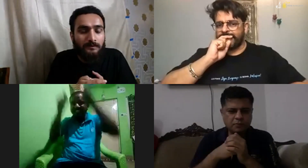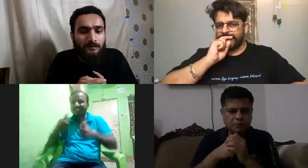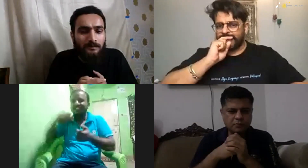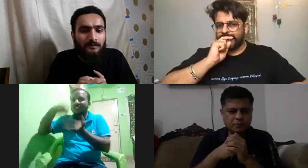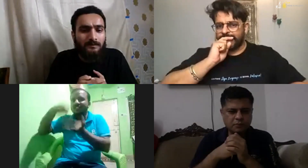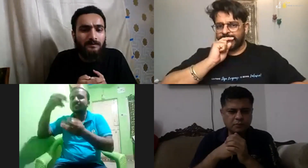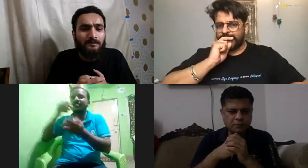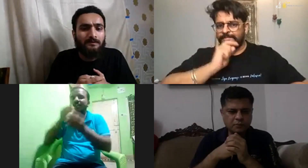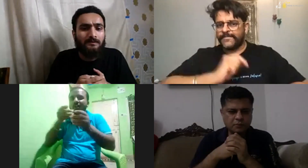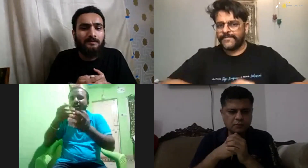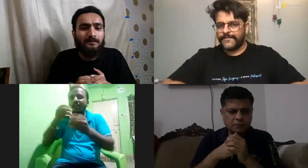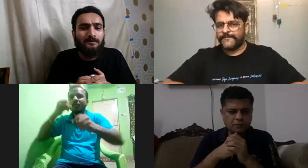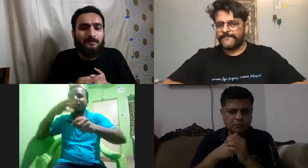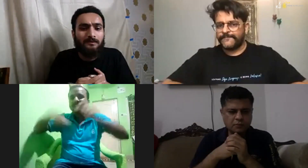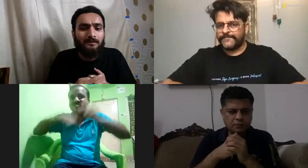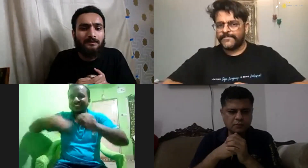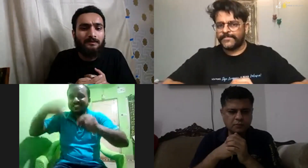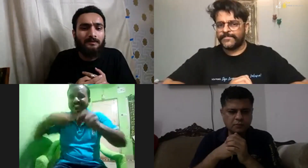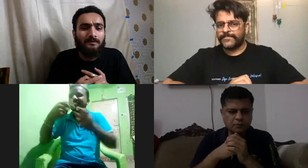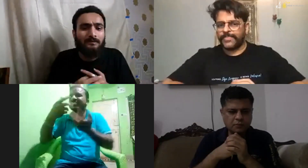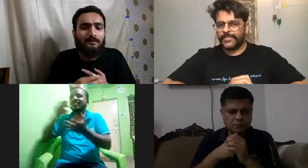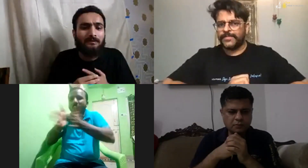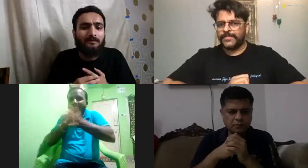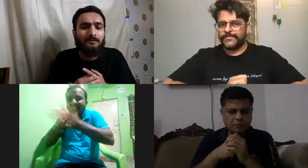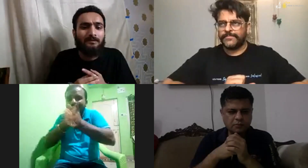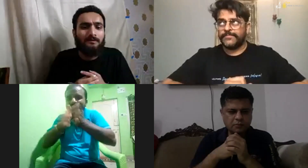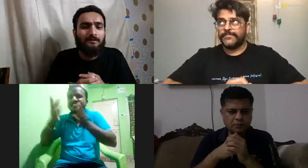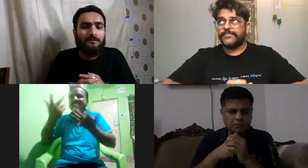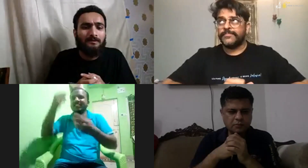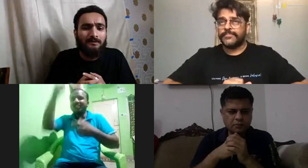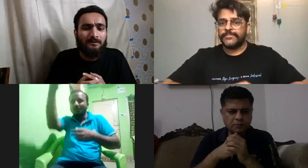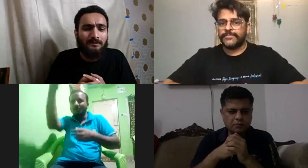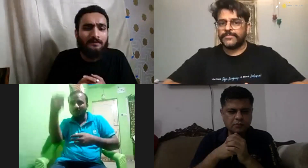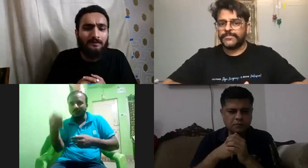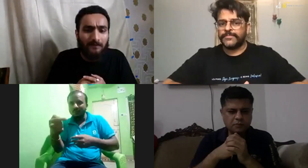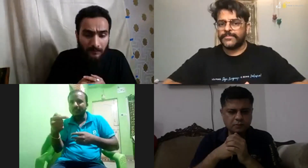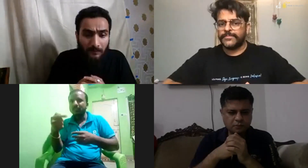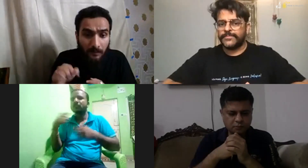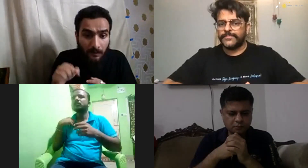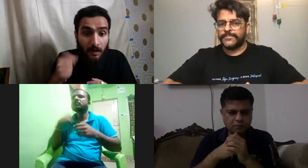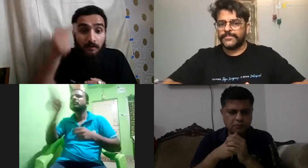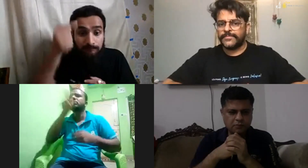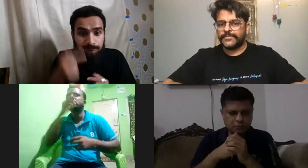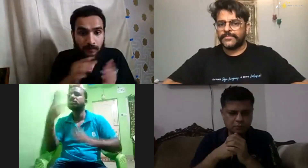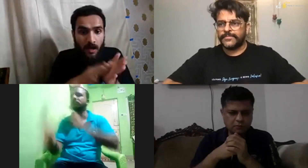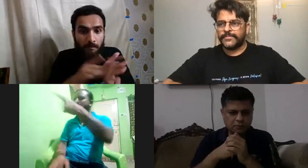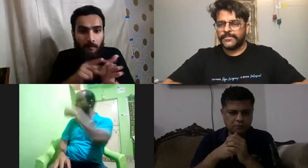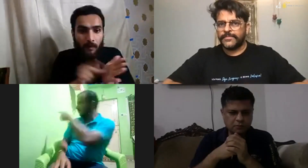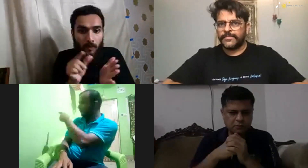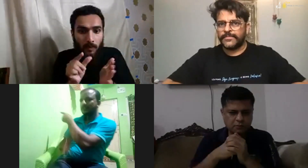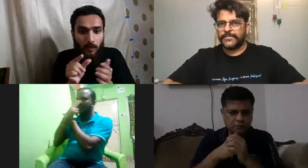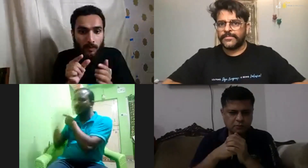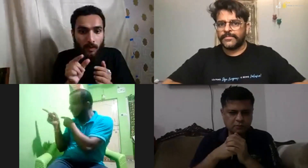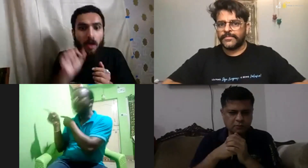But one thing, like we have mentioned the rate list, like we have all of the other